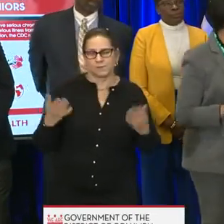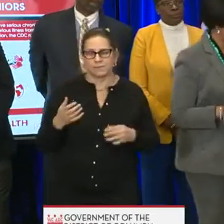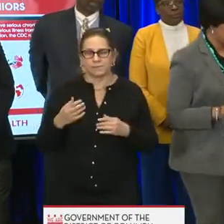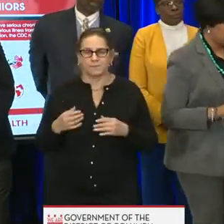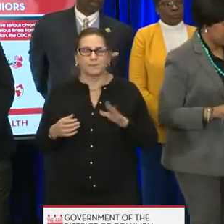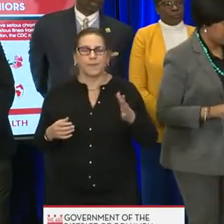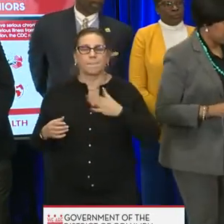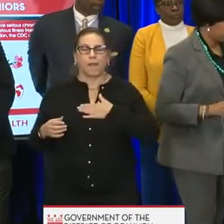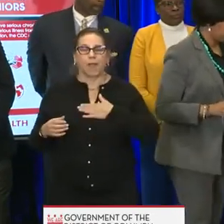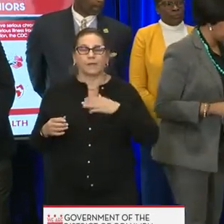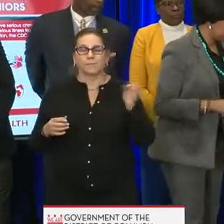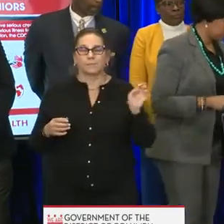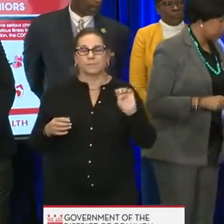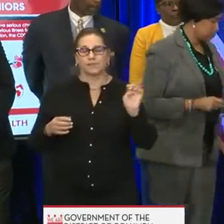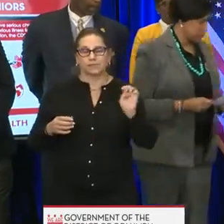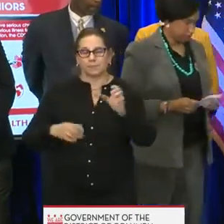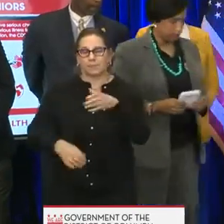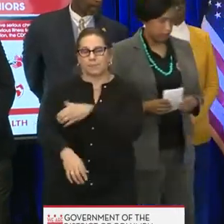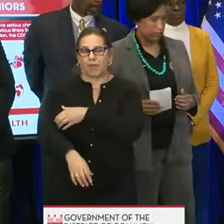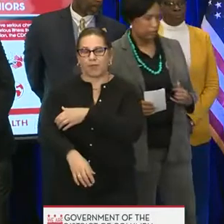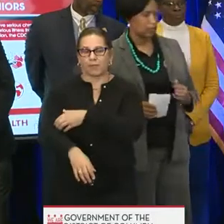but I'm going to have Chris address that.